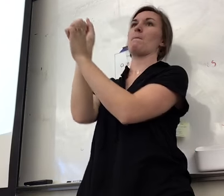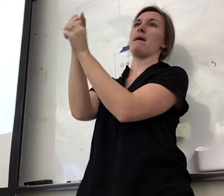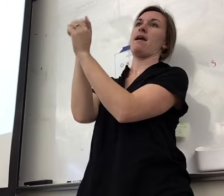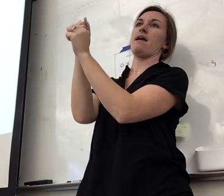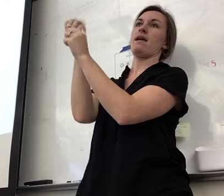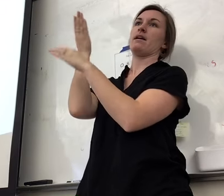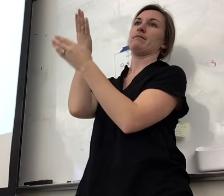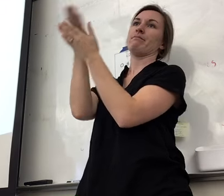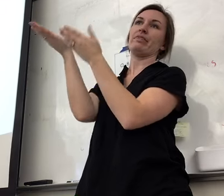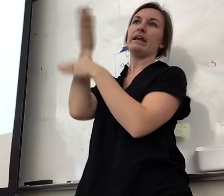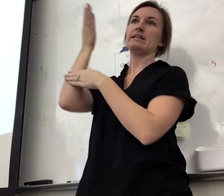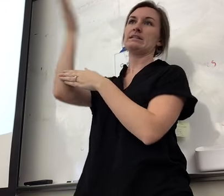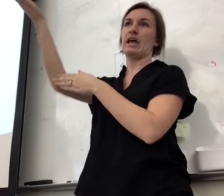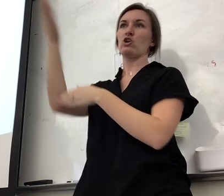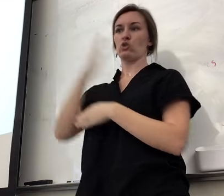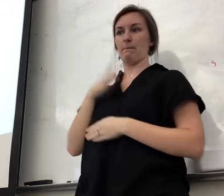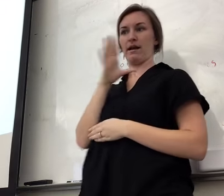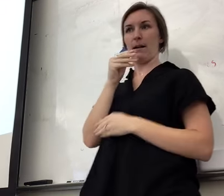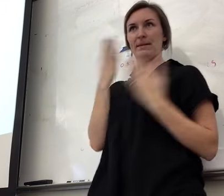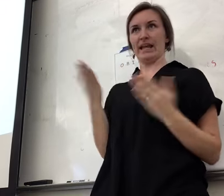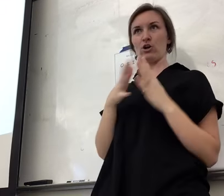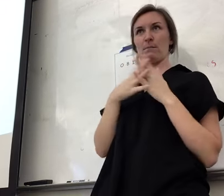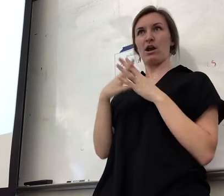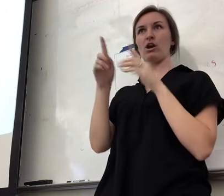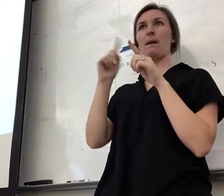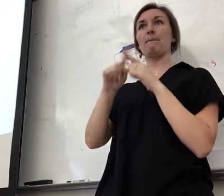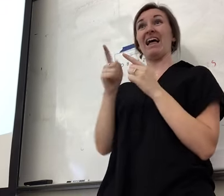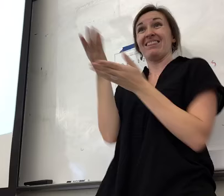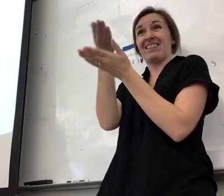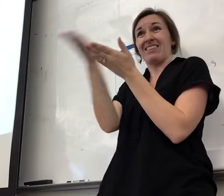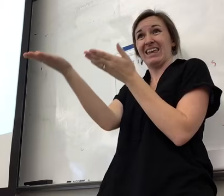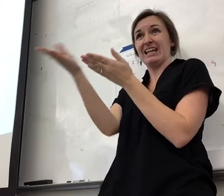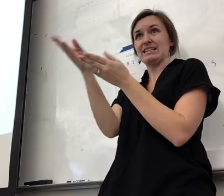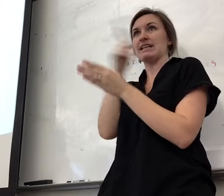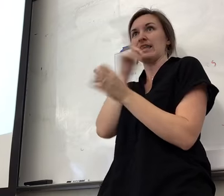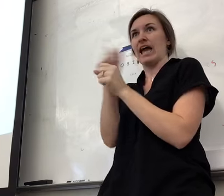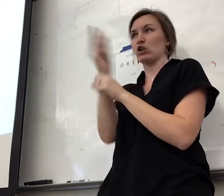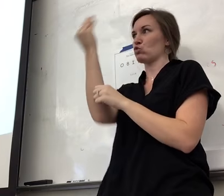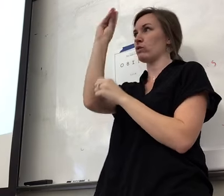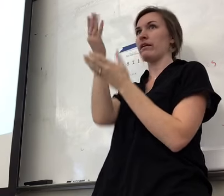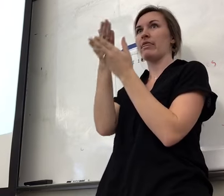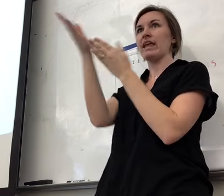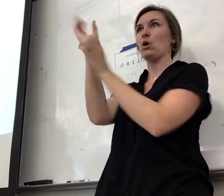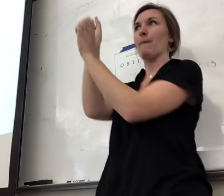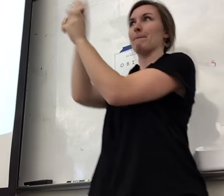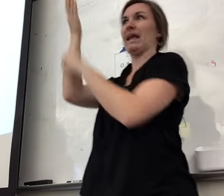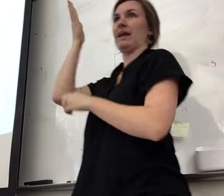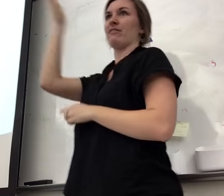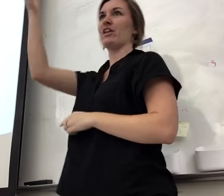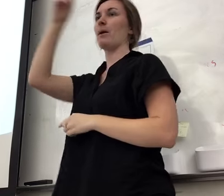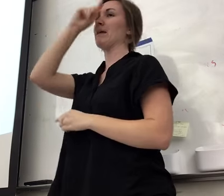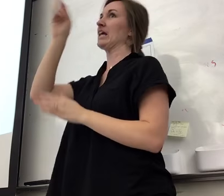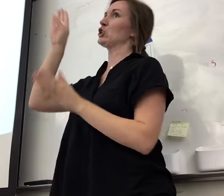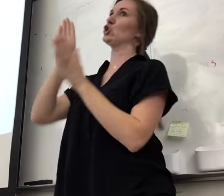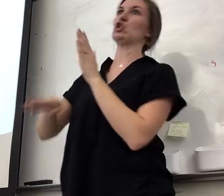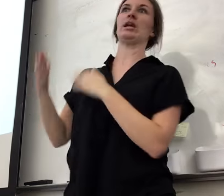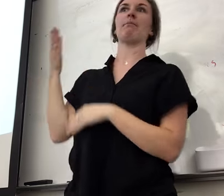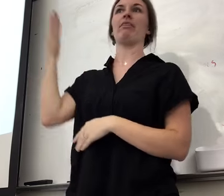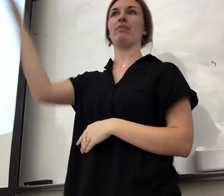now made it so that this cheap production lowers the cost of the items. It used to be that Ford, for example, was everybody's truck, but now it's switched